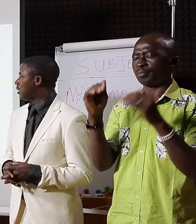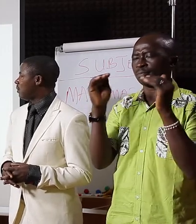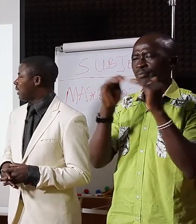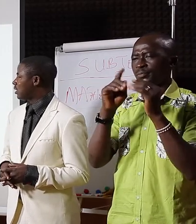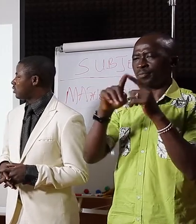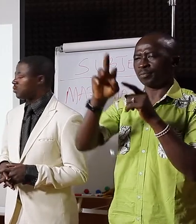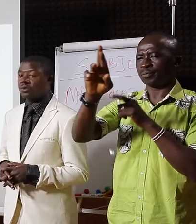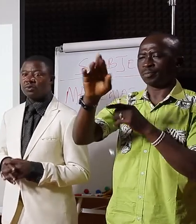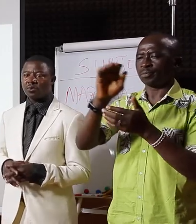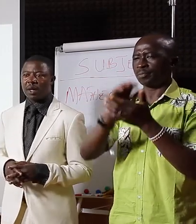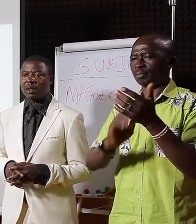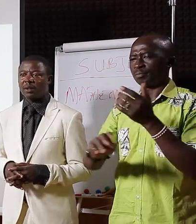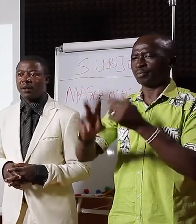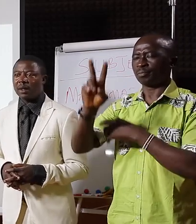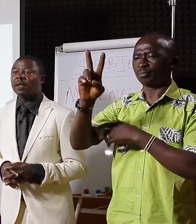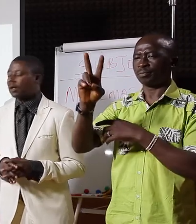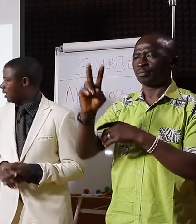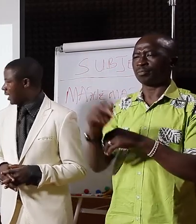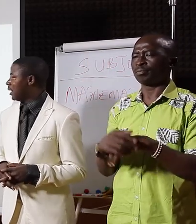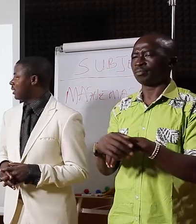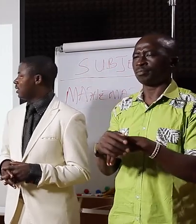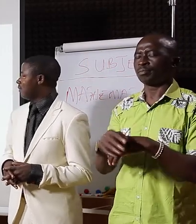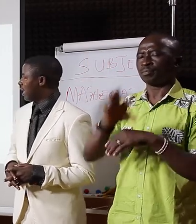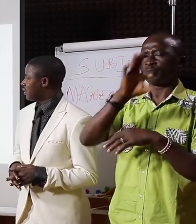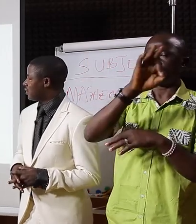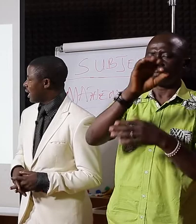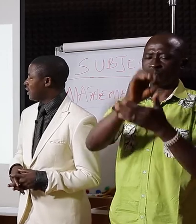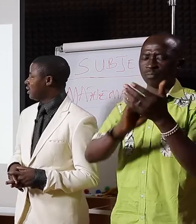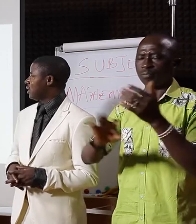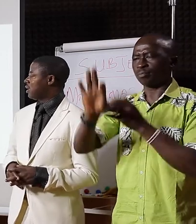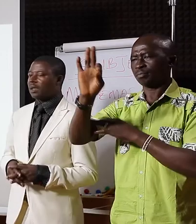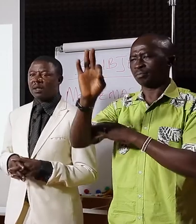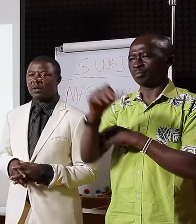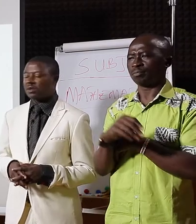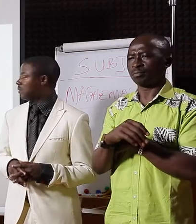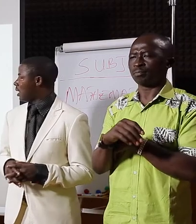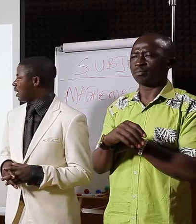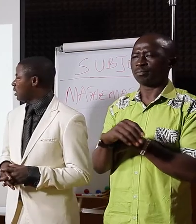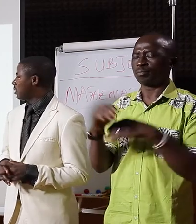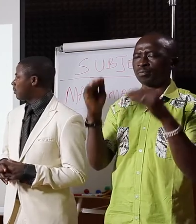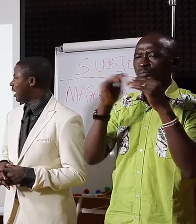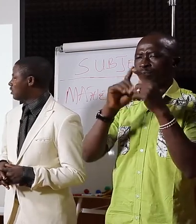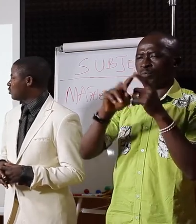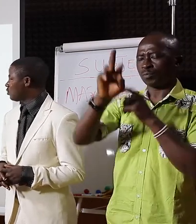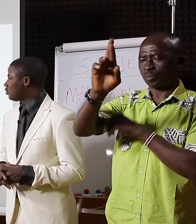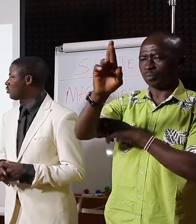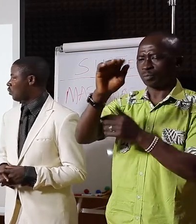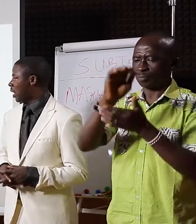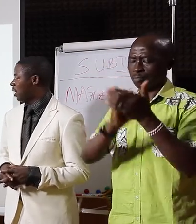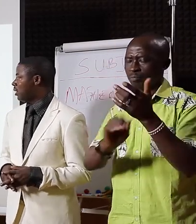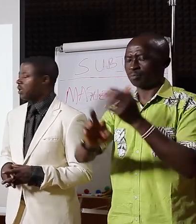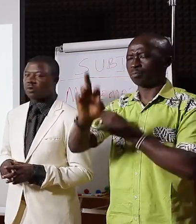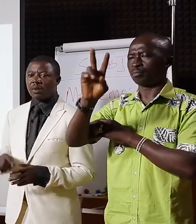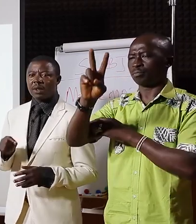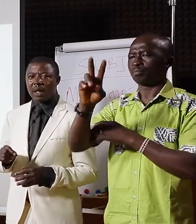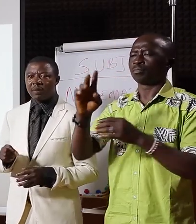to r minus 2 square. 9 minus 9 equals to r minus 2